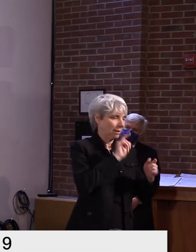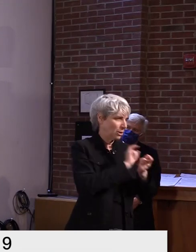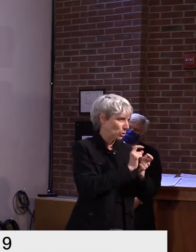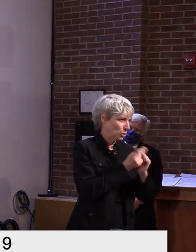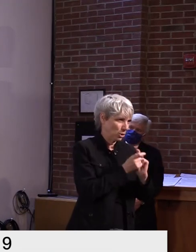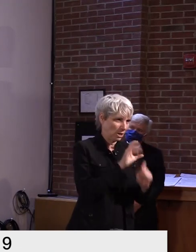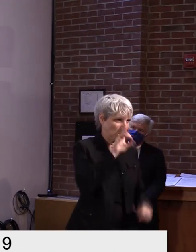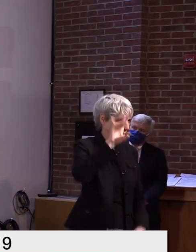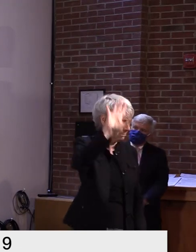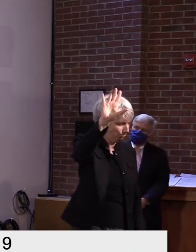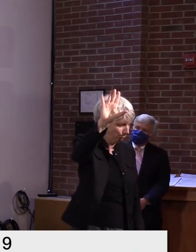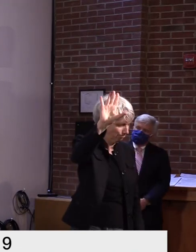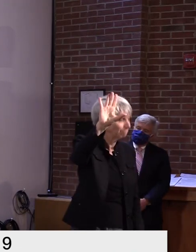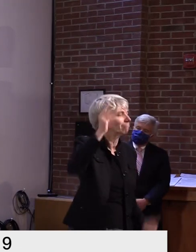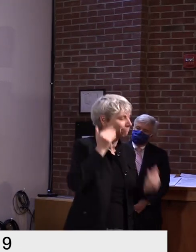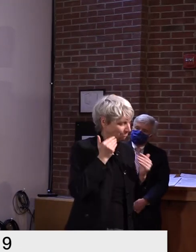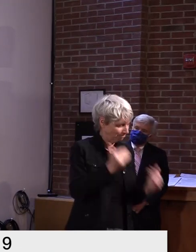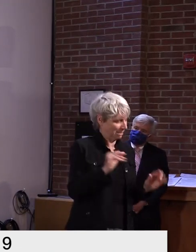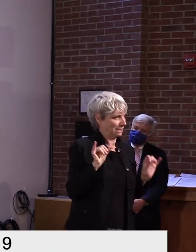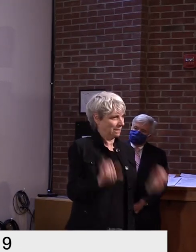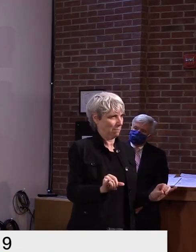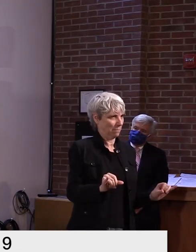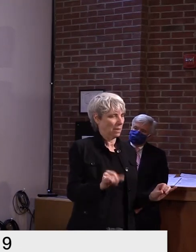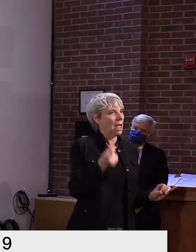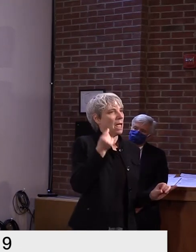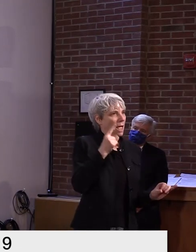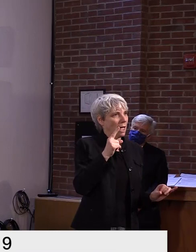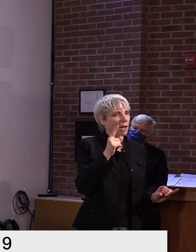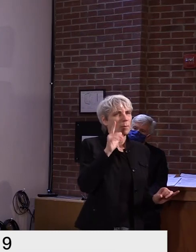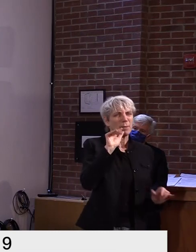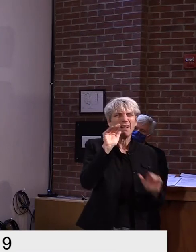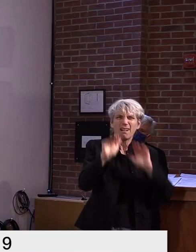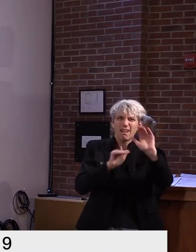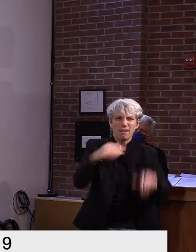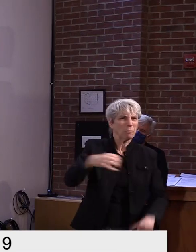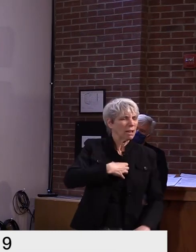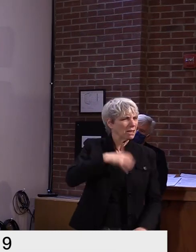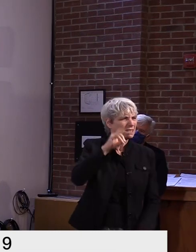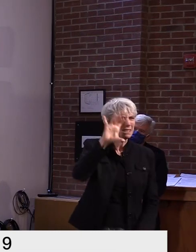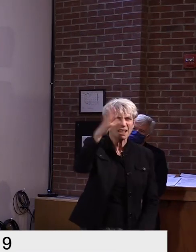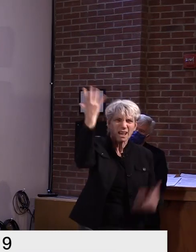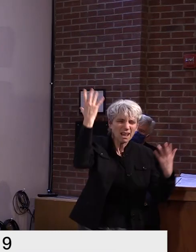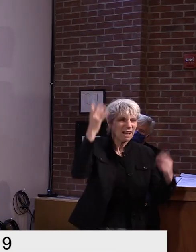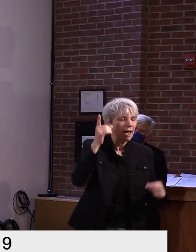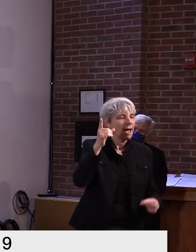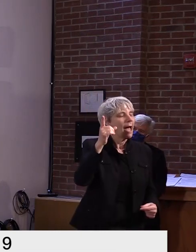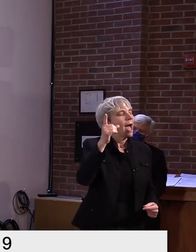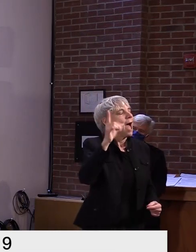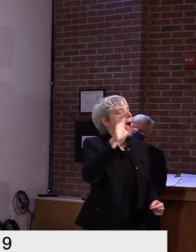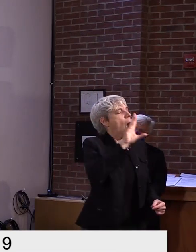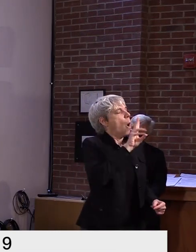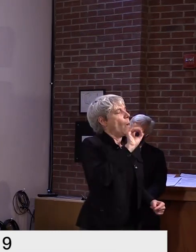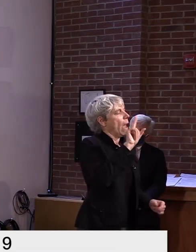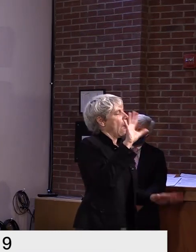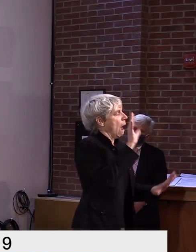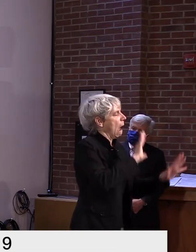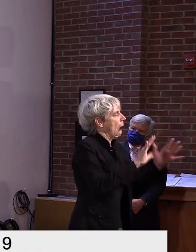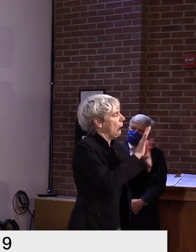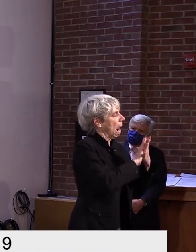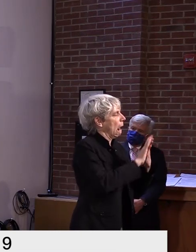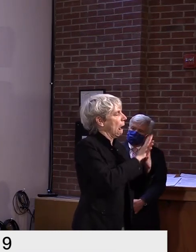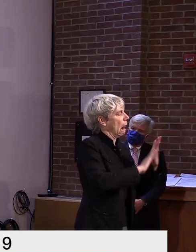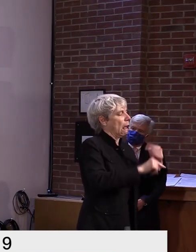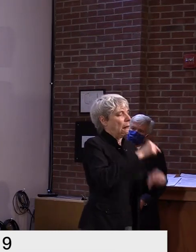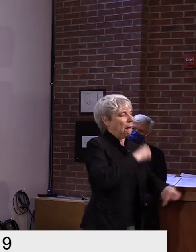walking back his comments a little, though not the change per se. I'm not here to discuss what motivated